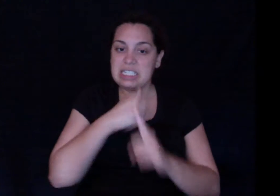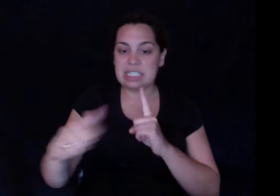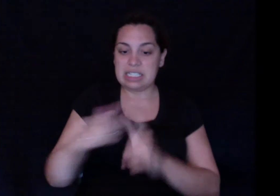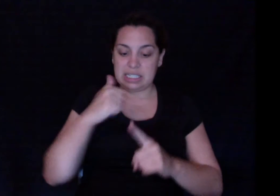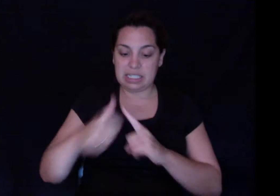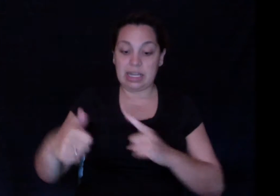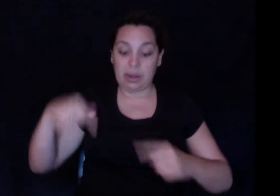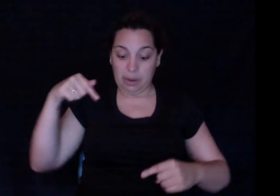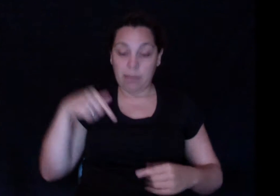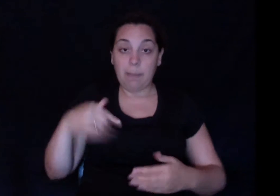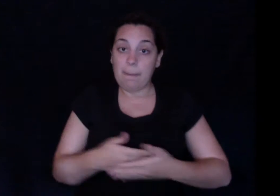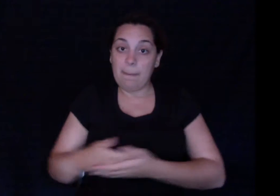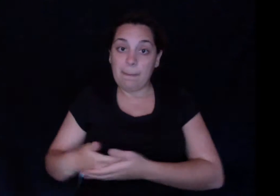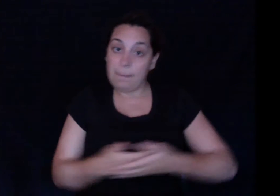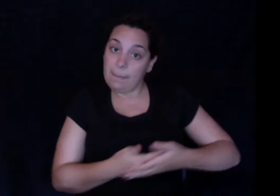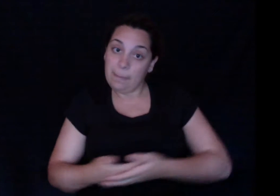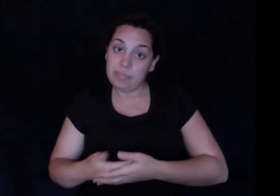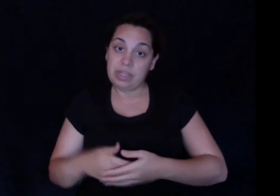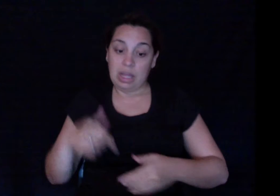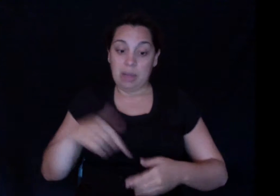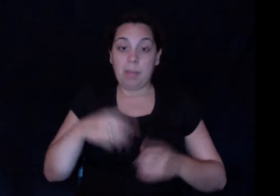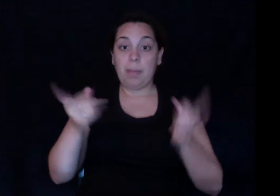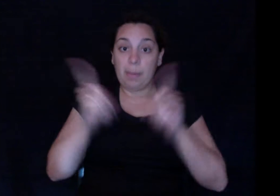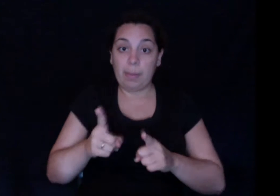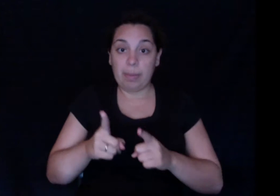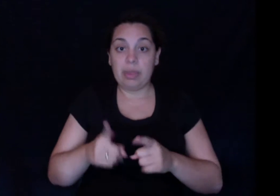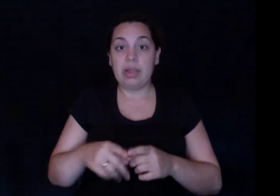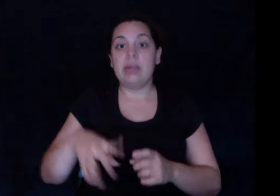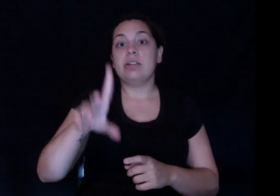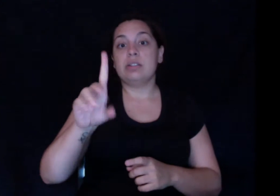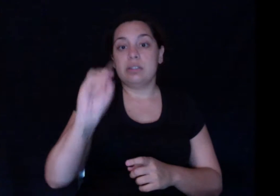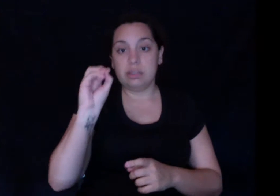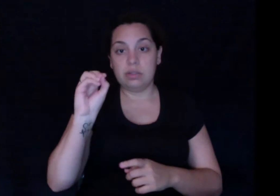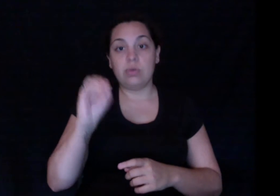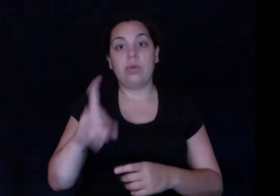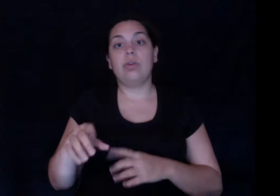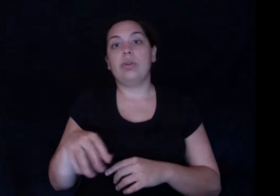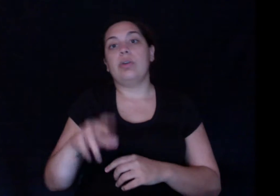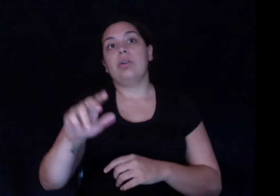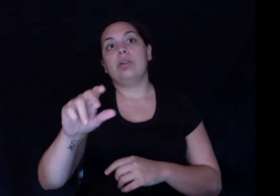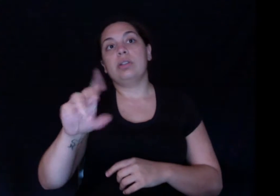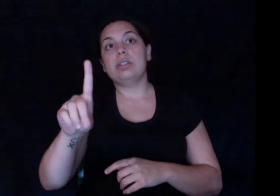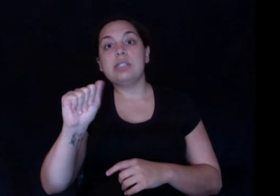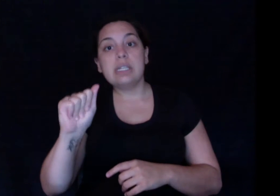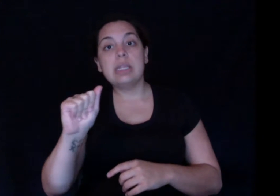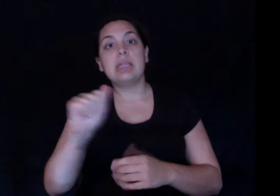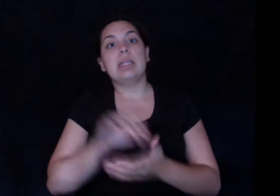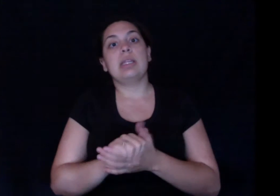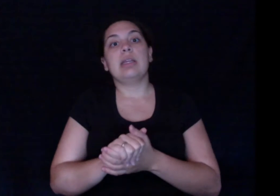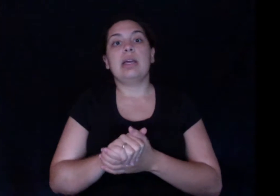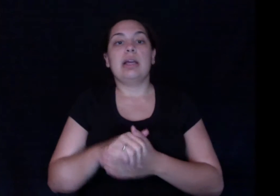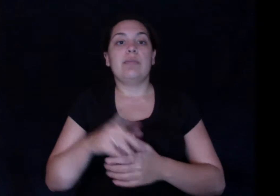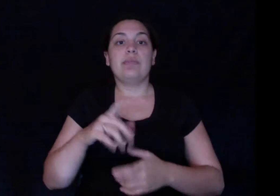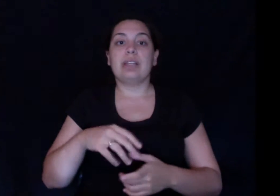different diseases in those babies, ranging from mild to severe. But in the severe cases can cause